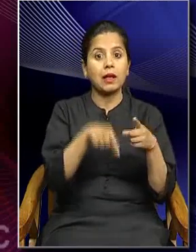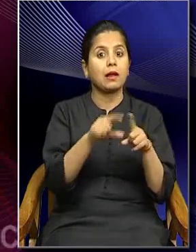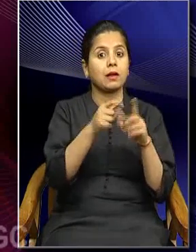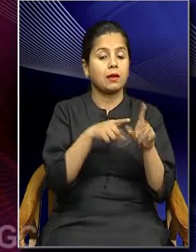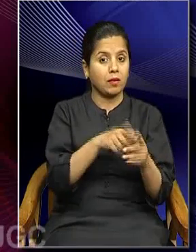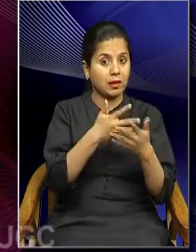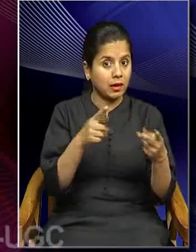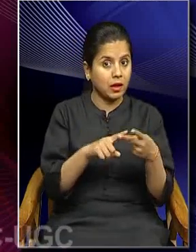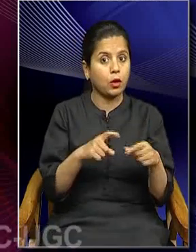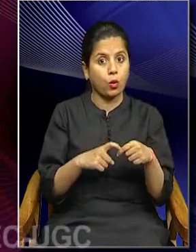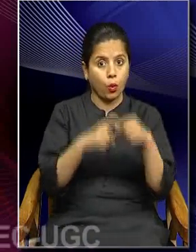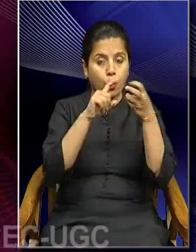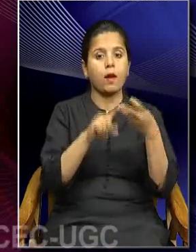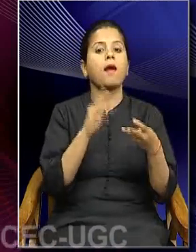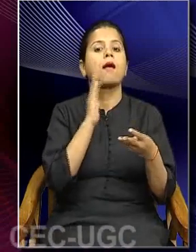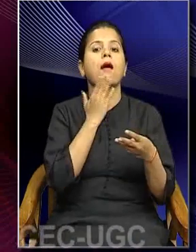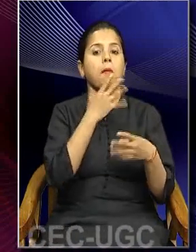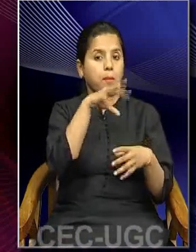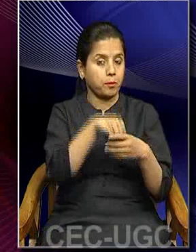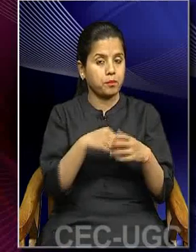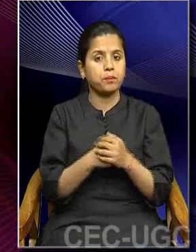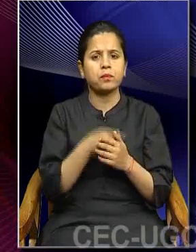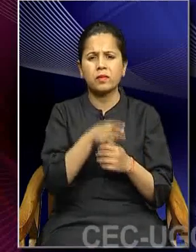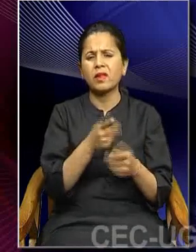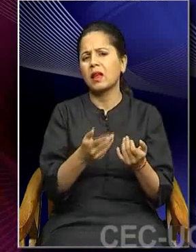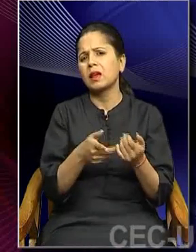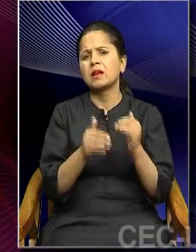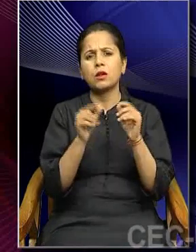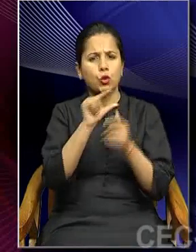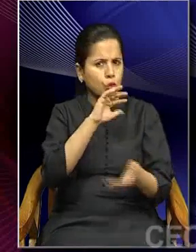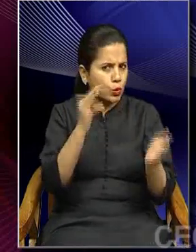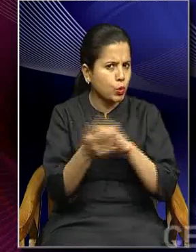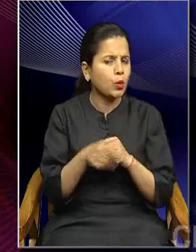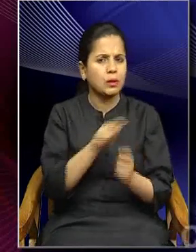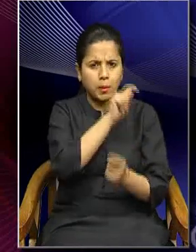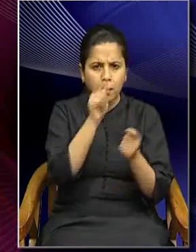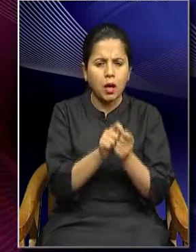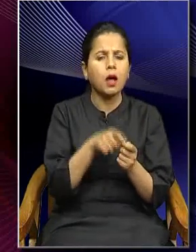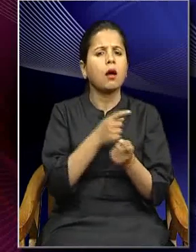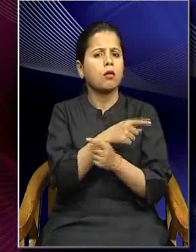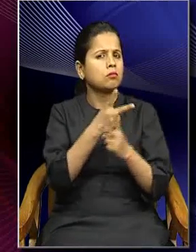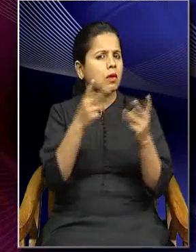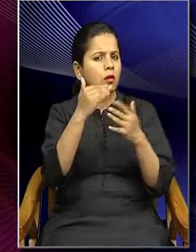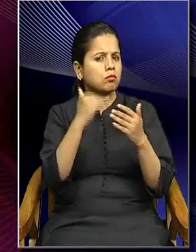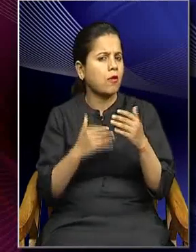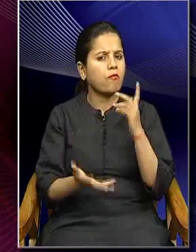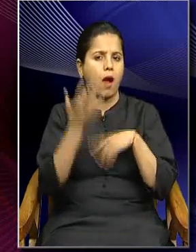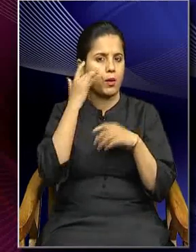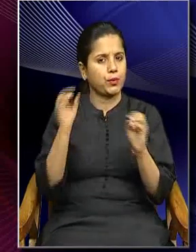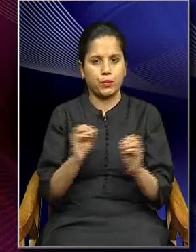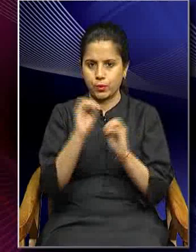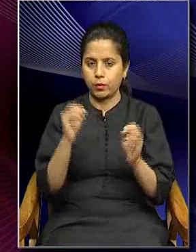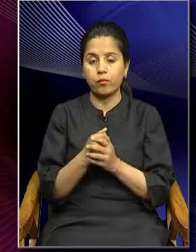in guna and karma. It is not found in samanya, vaiśeṣika and samavaya. Now,